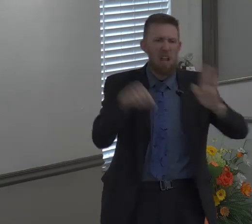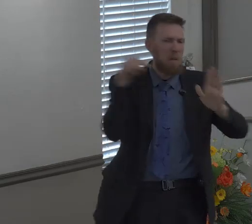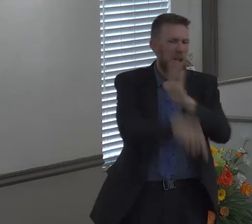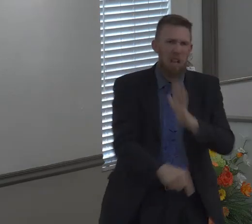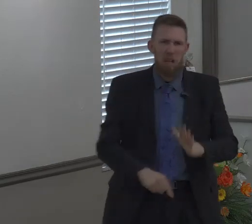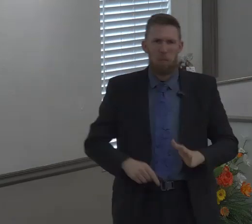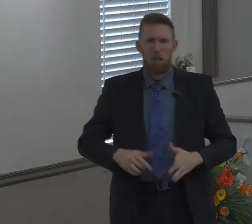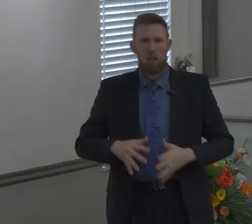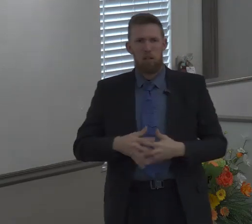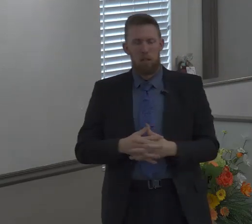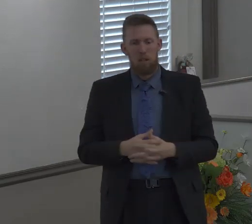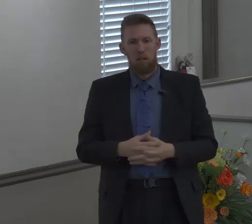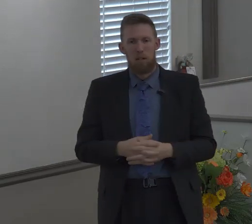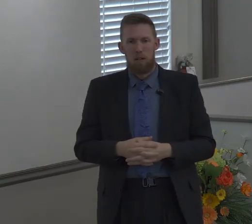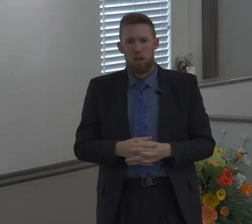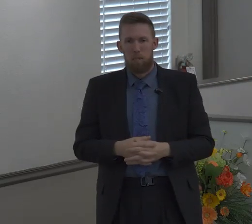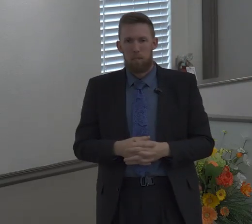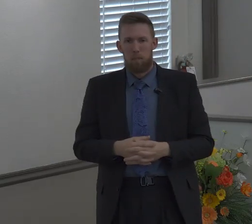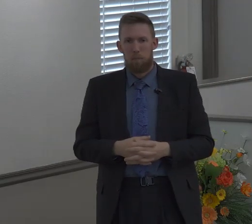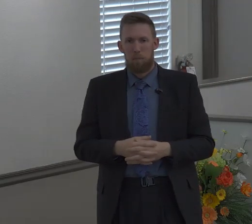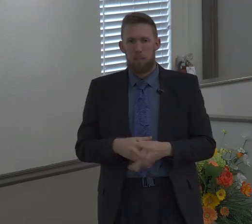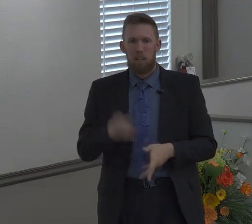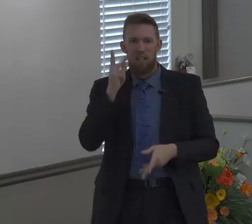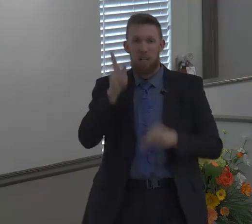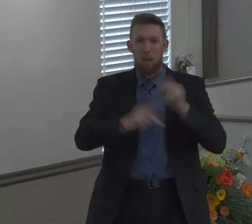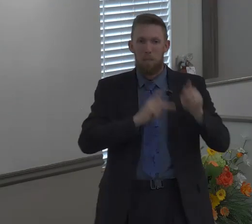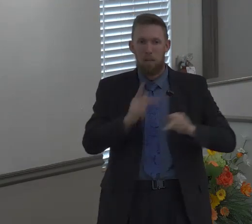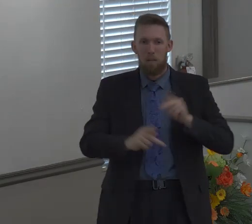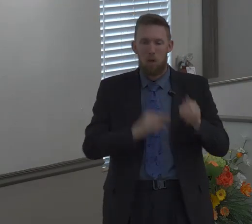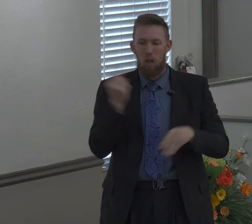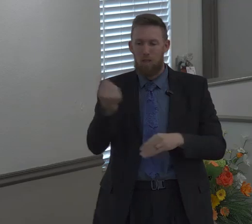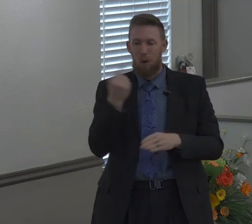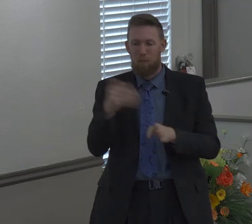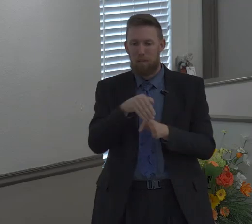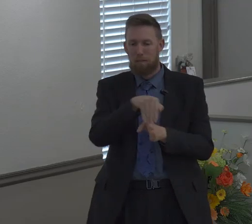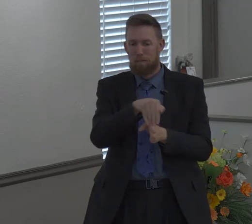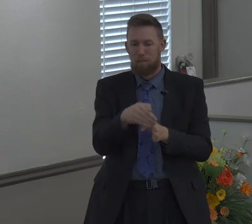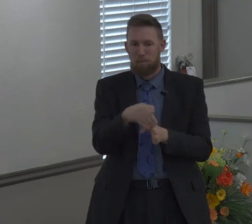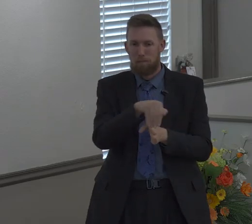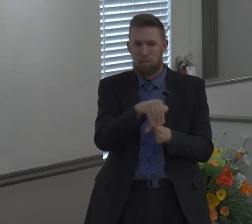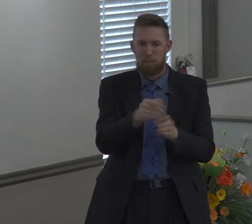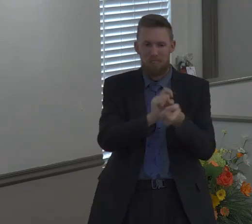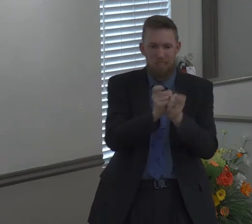Crucify him! You see, society's always been fickle.